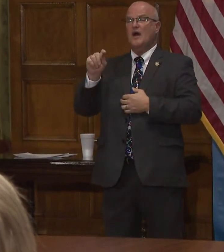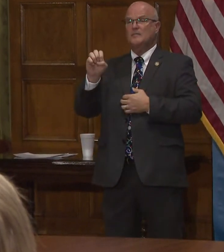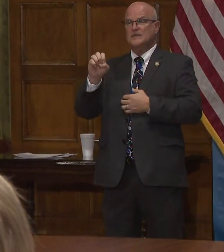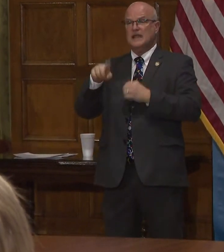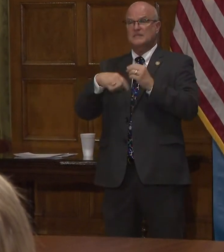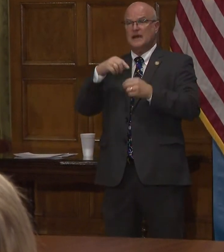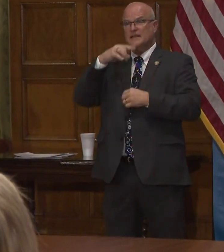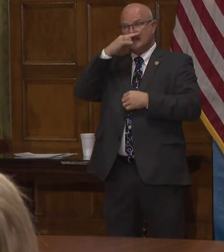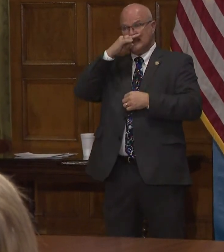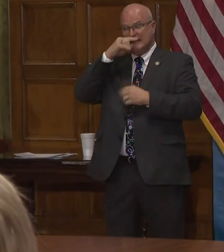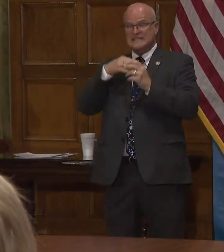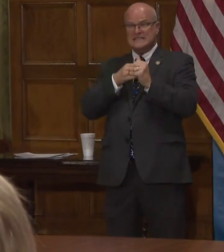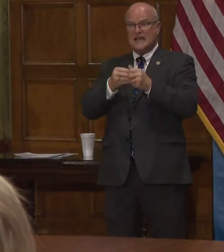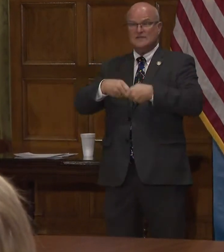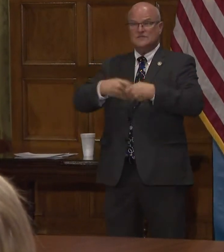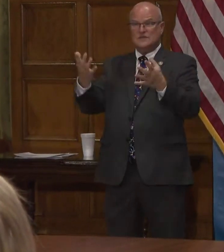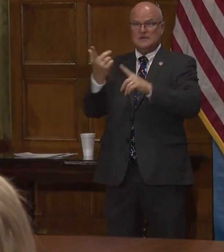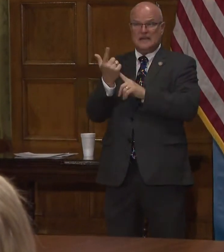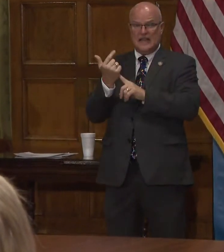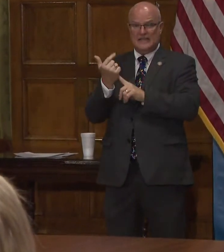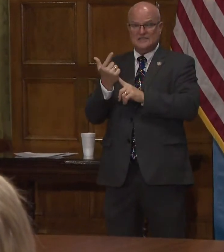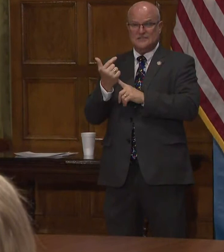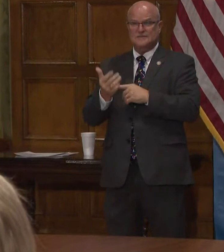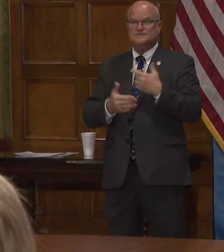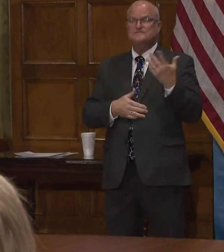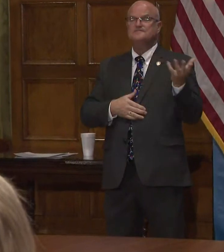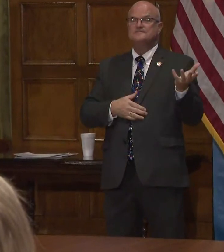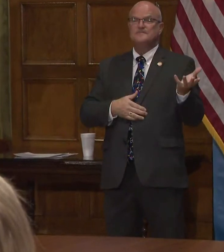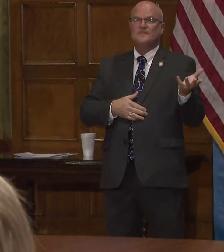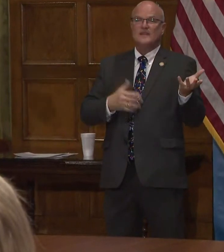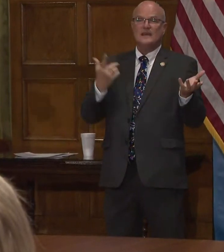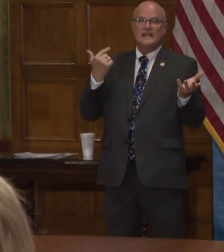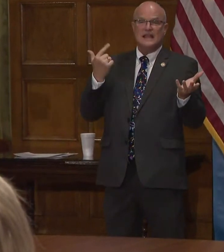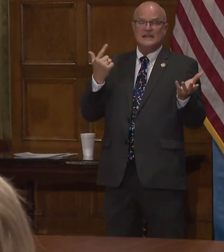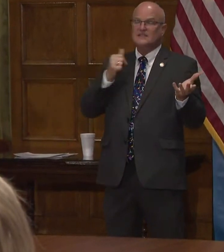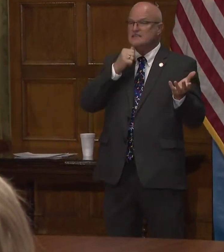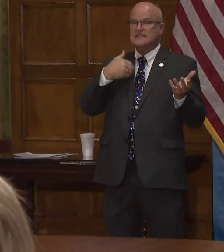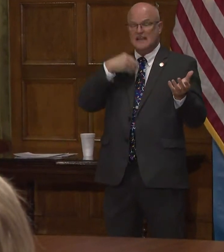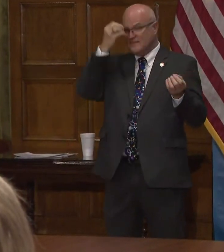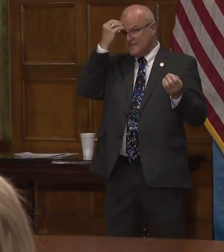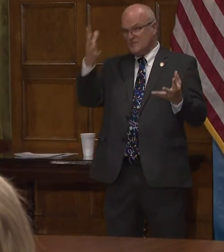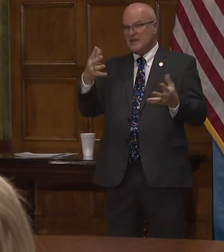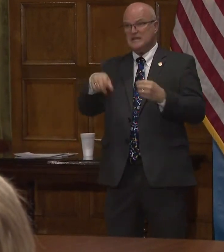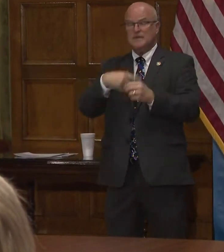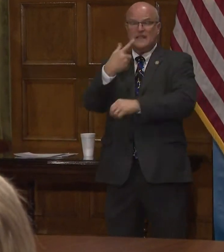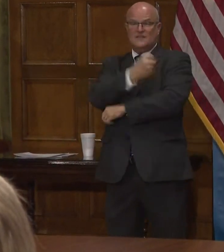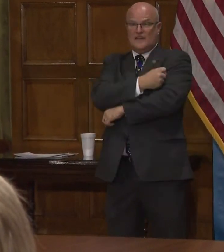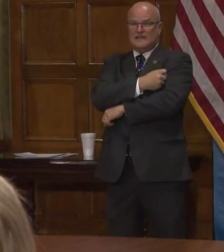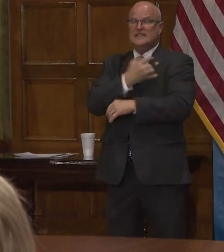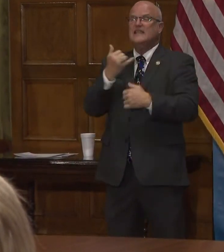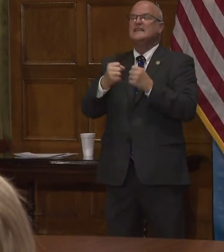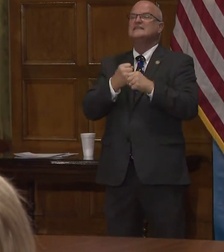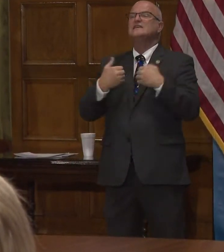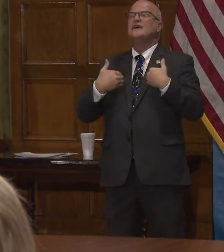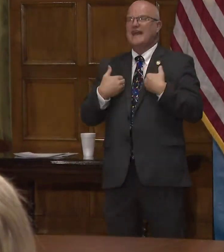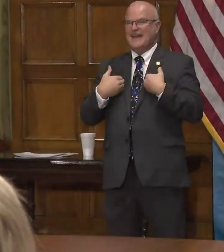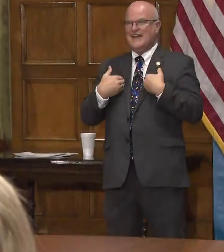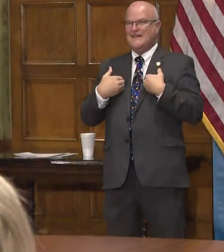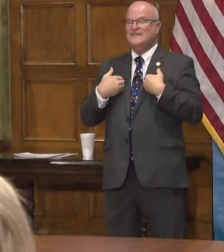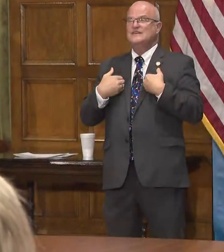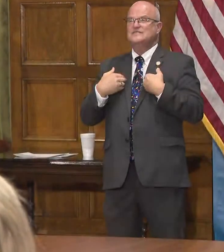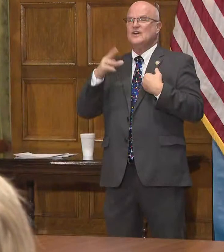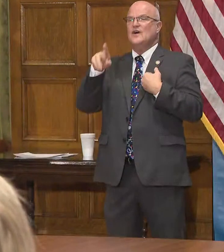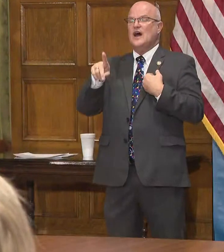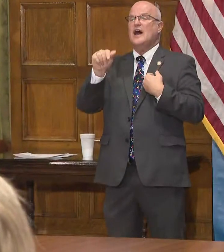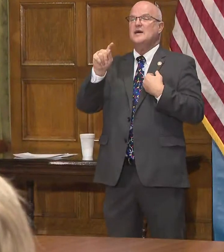of the kids guide that we distributed last year. Last year, we didn't have the information on the vaccines. This year we do, so we've